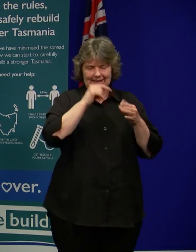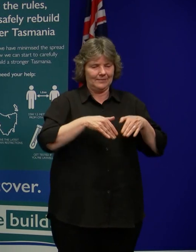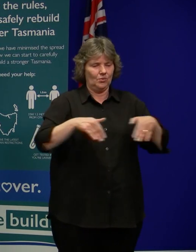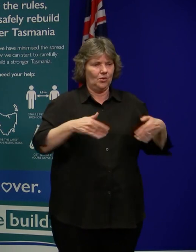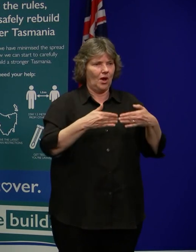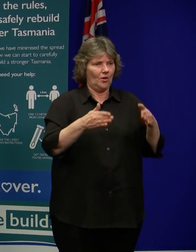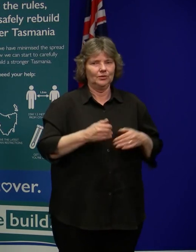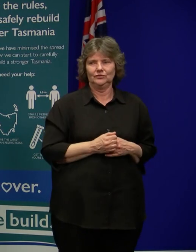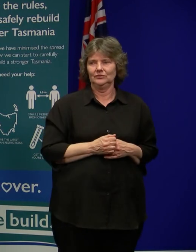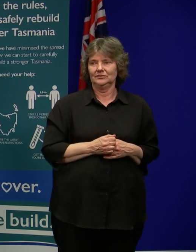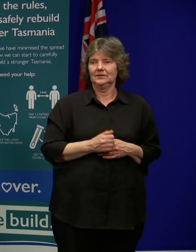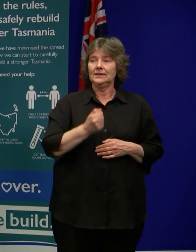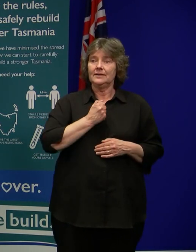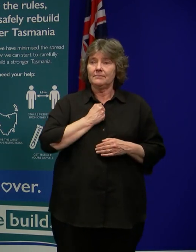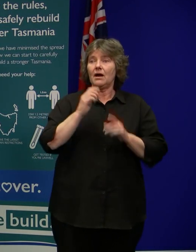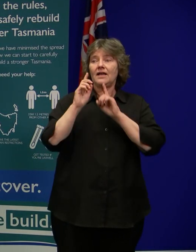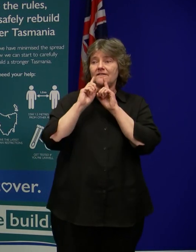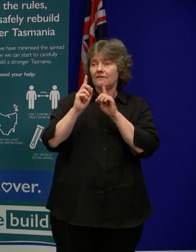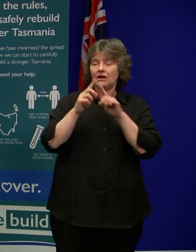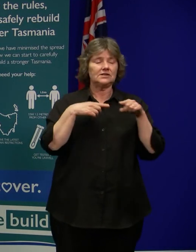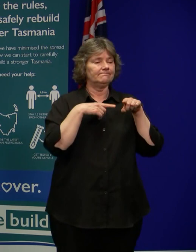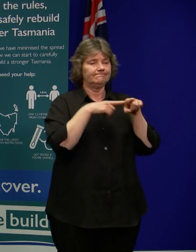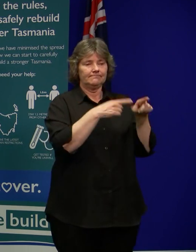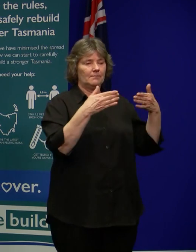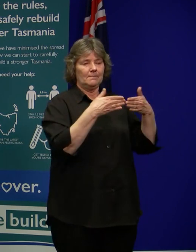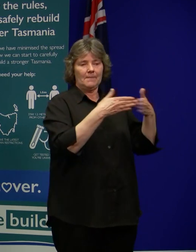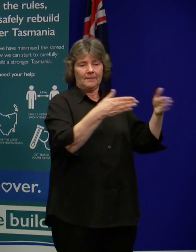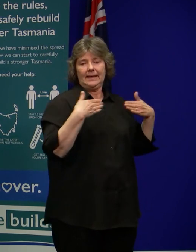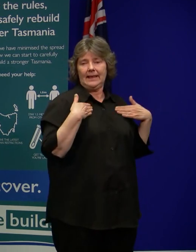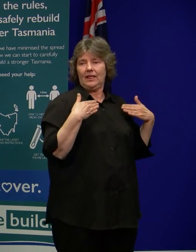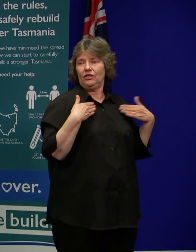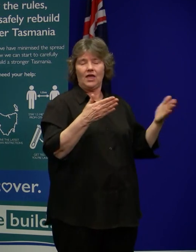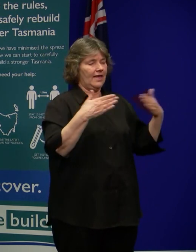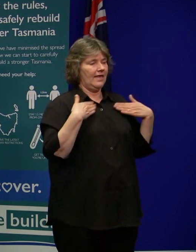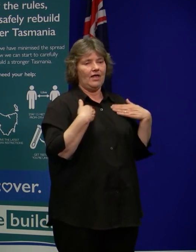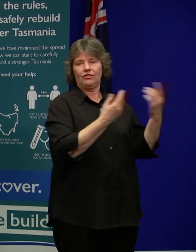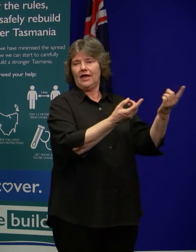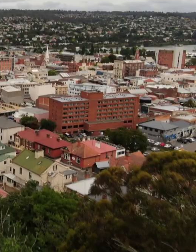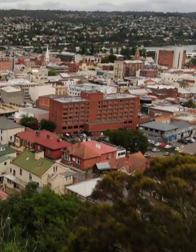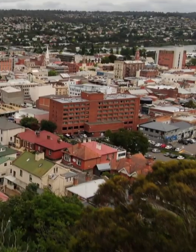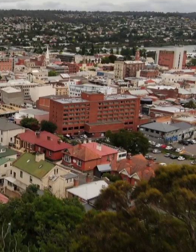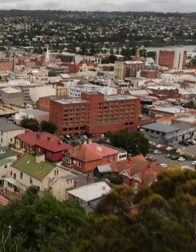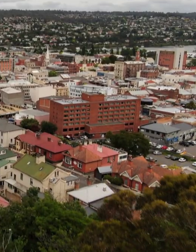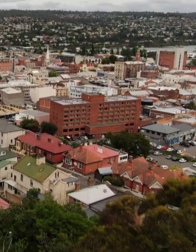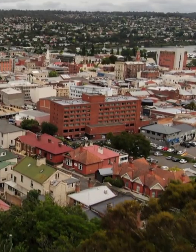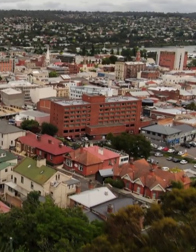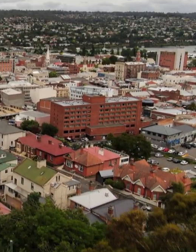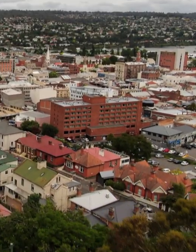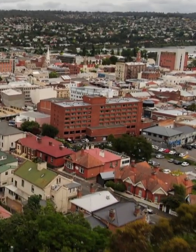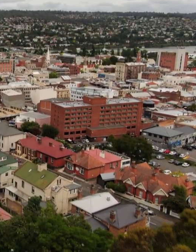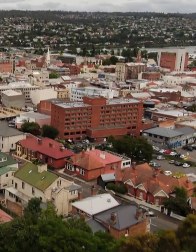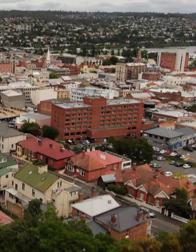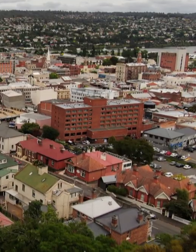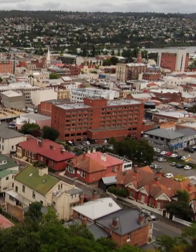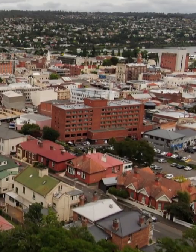border restriction is based on public health and health advice. That's what my advice is based on. They are the experts. Businesses want to